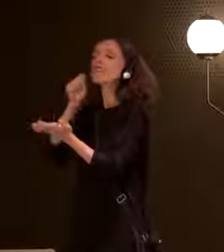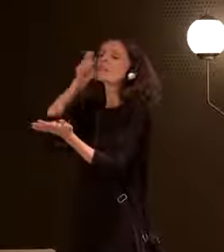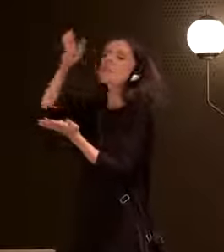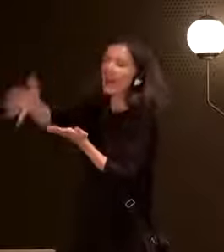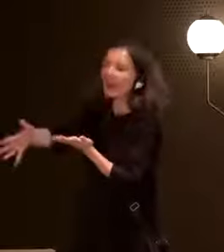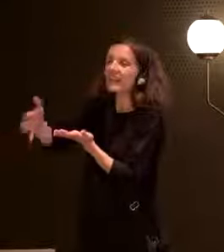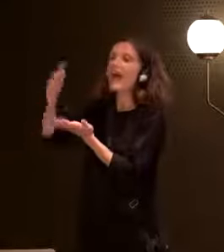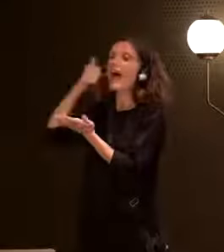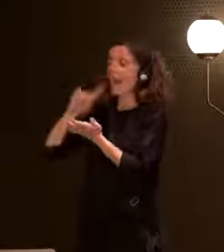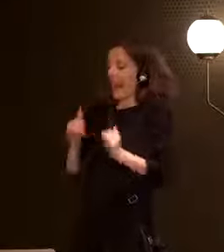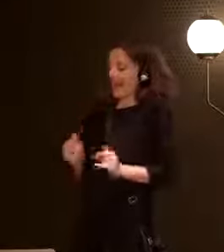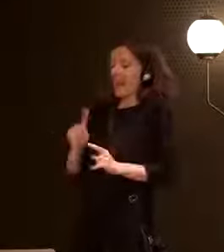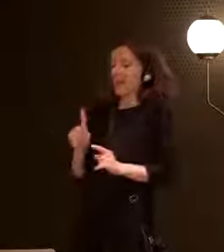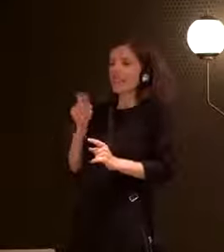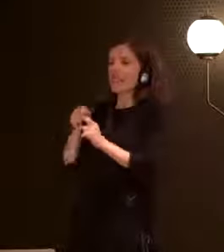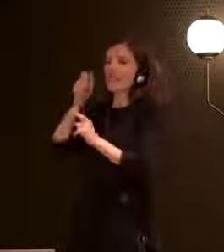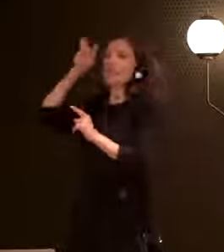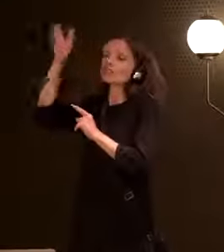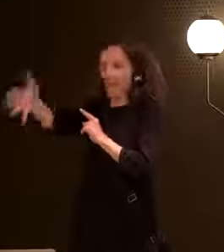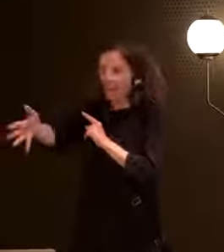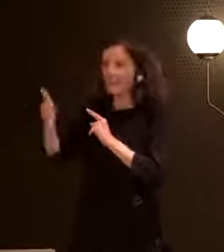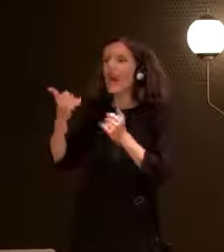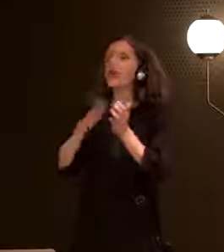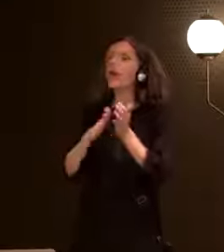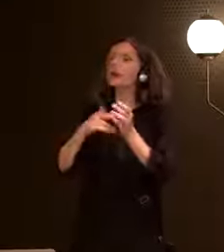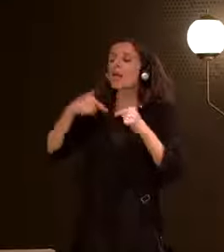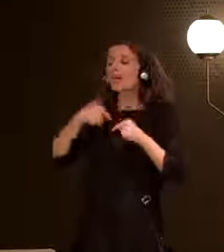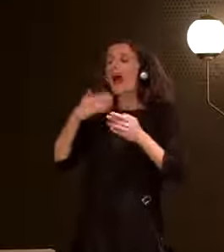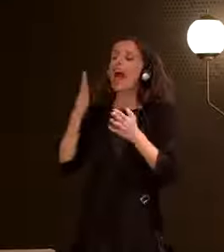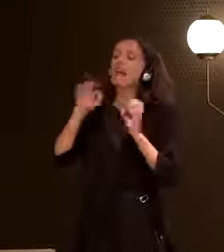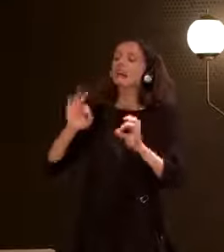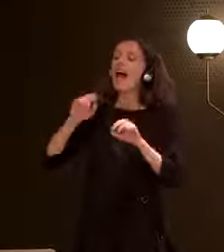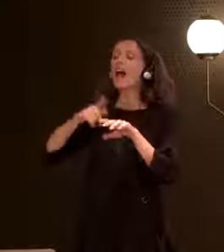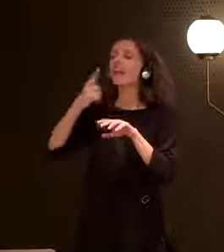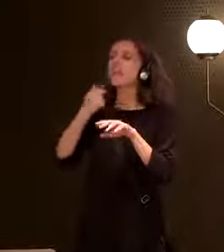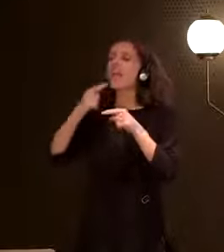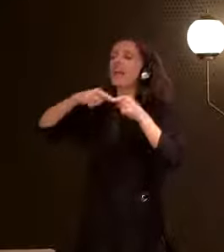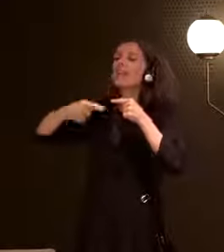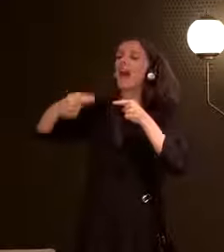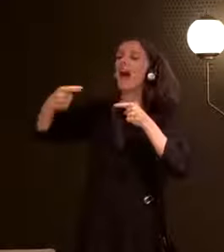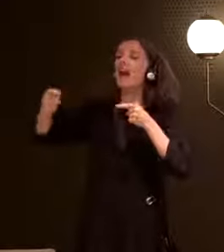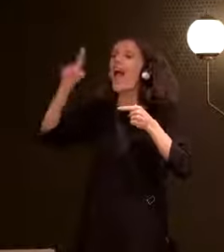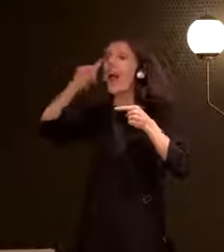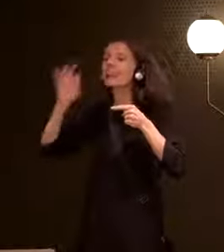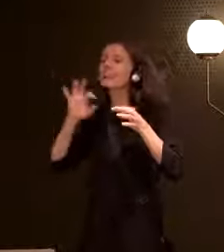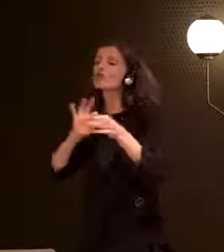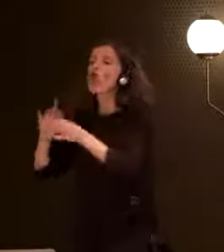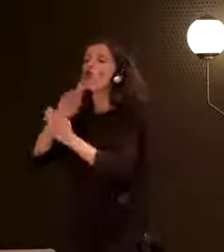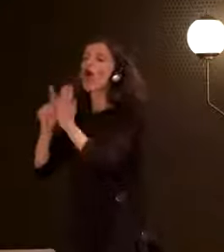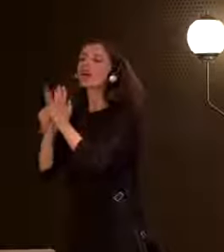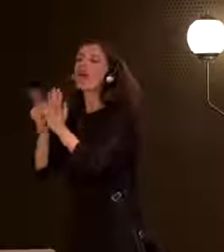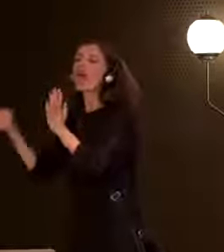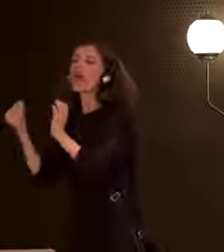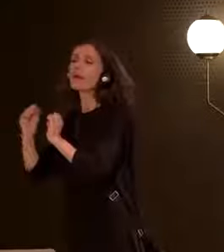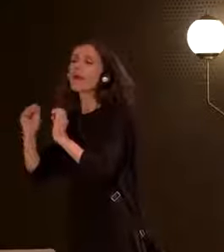finally, I think that this can be very difficult for young students, but it depends on your approach as well. You can ask them to